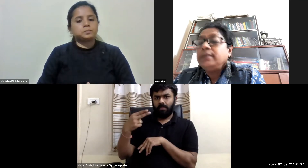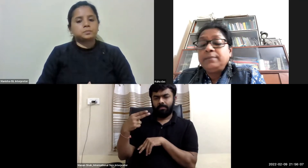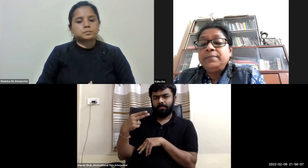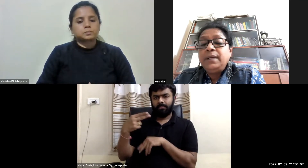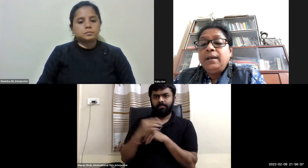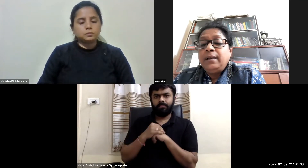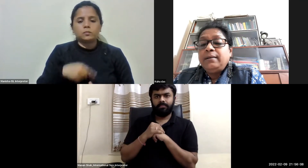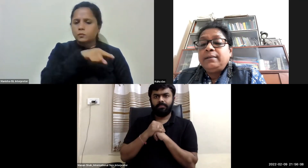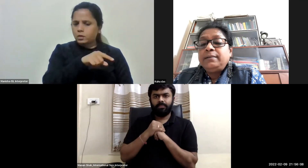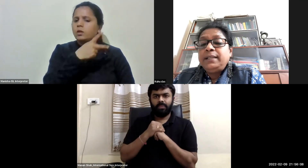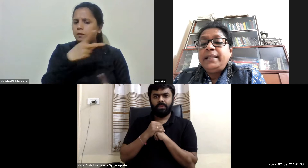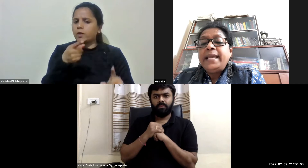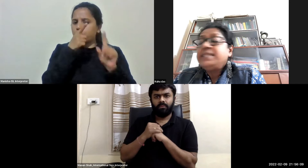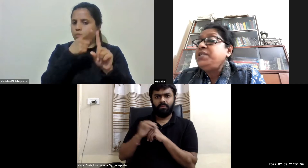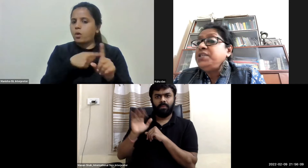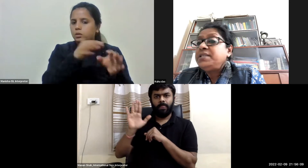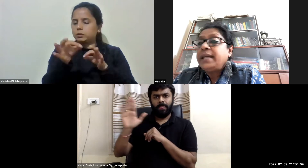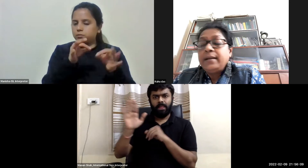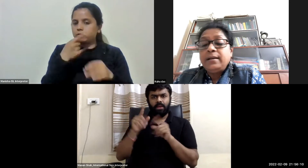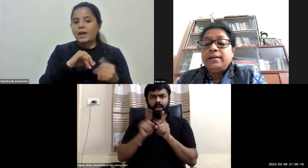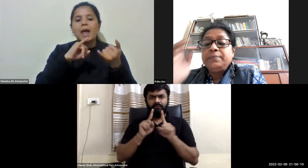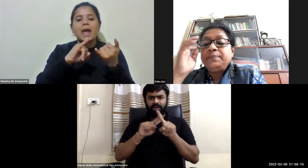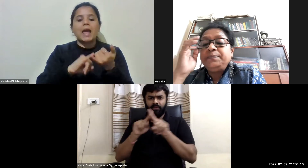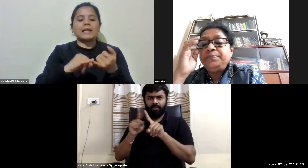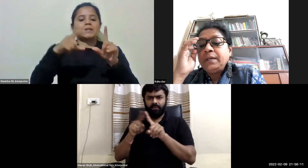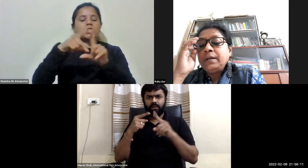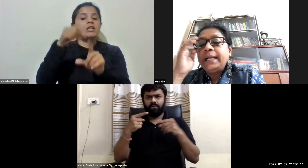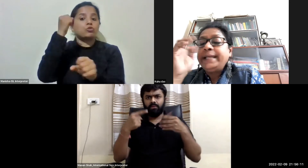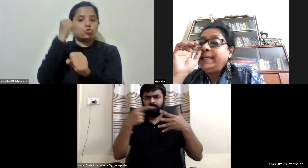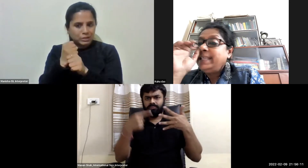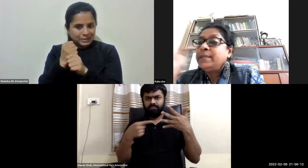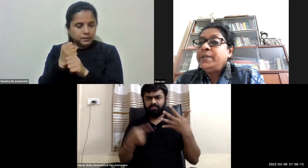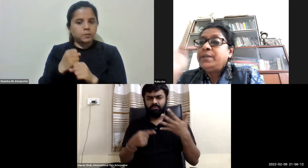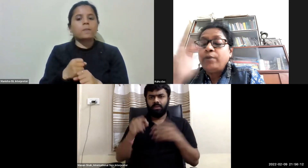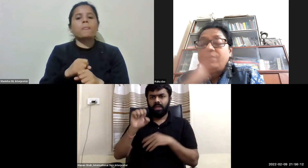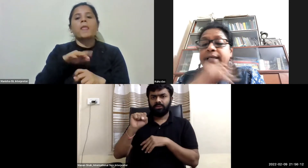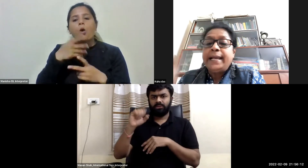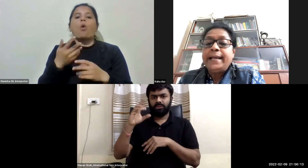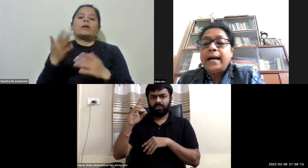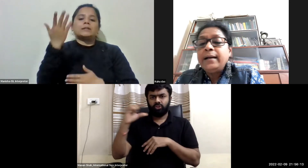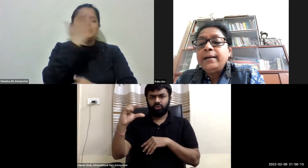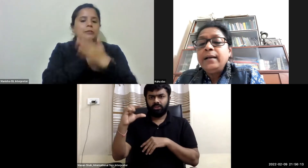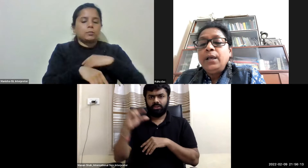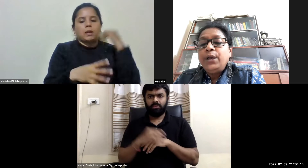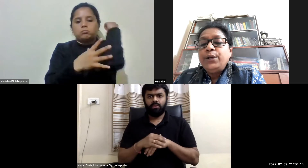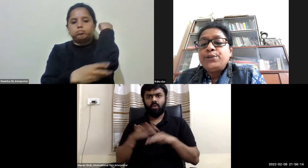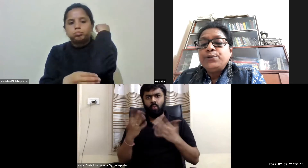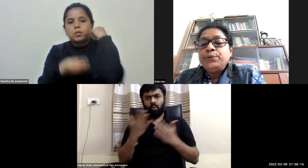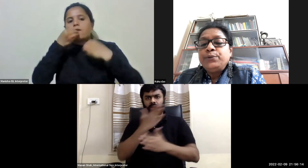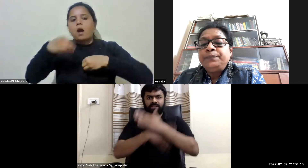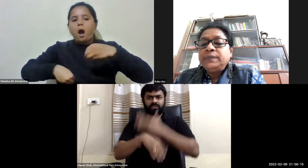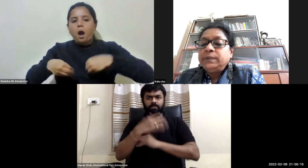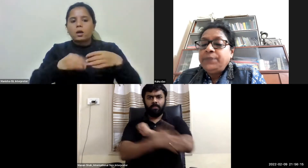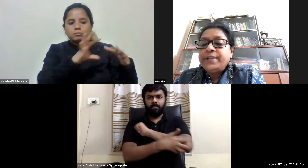myths in the SDGs and connecting disability, poverty and hunger.